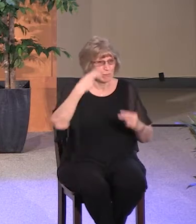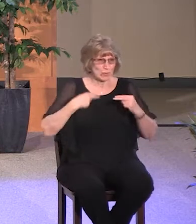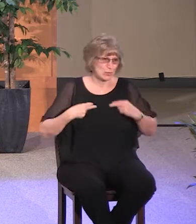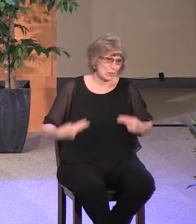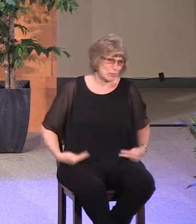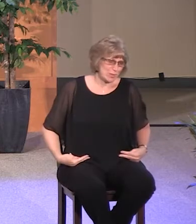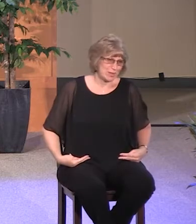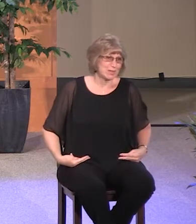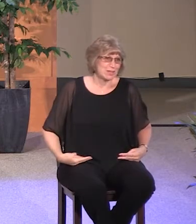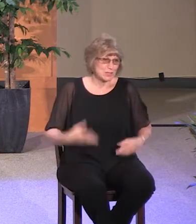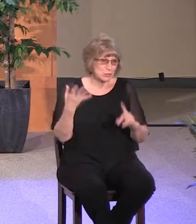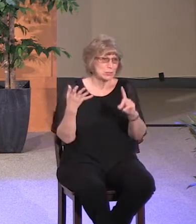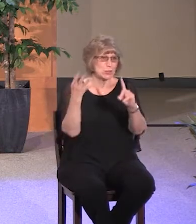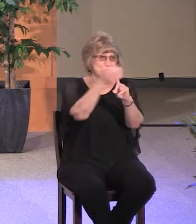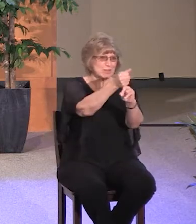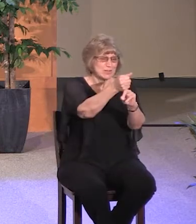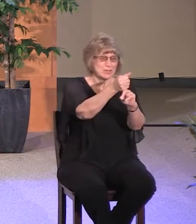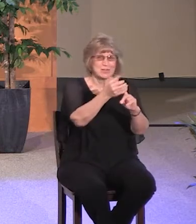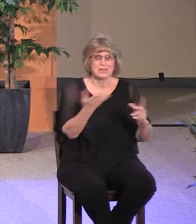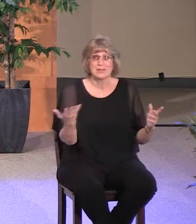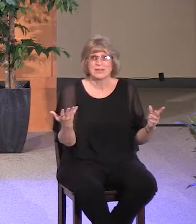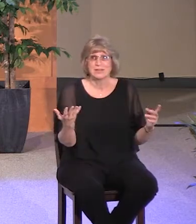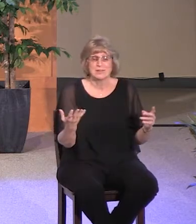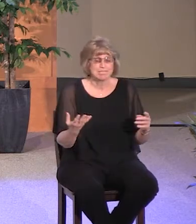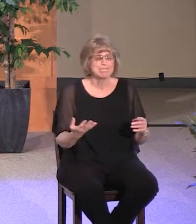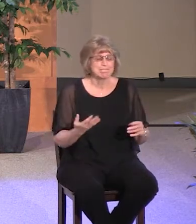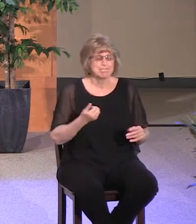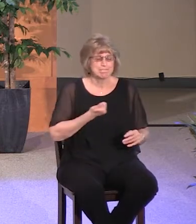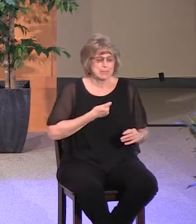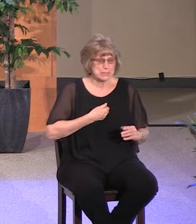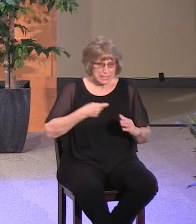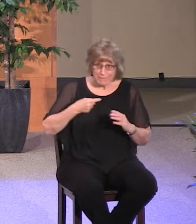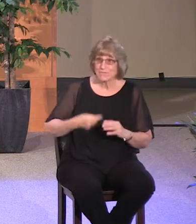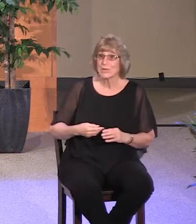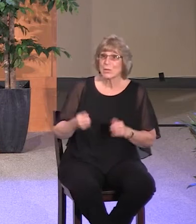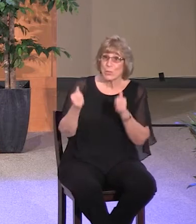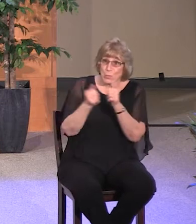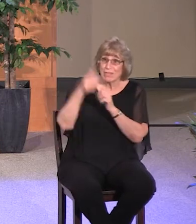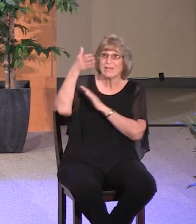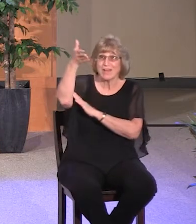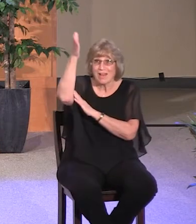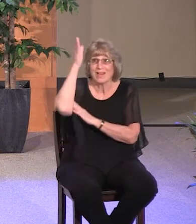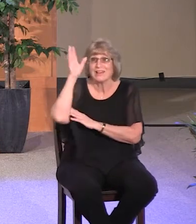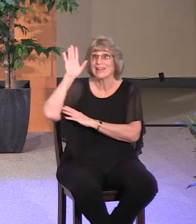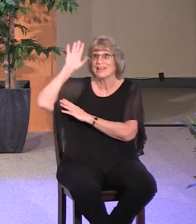So at that time, I really got to do a good deep dive with God and with grace.